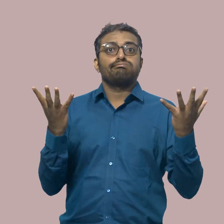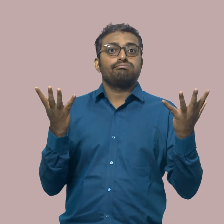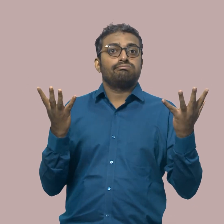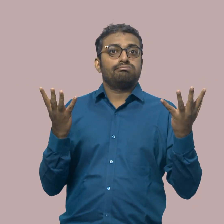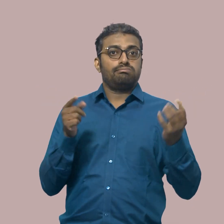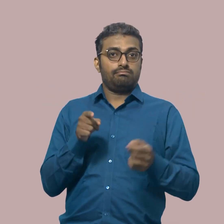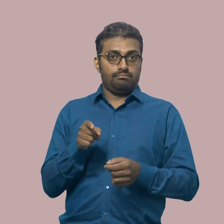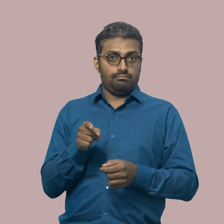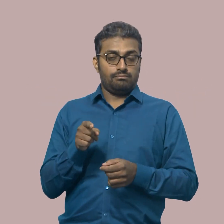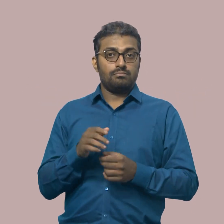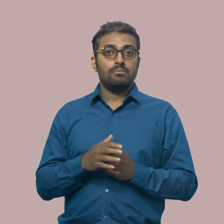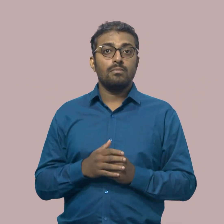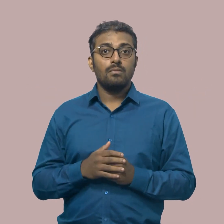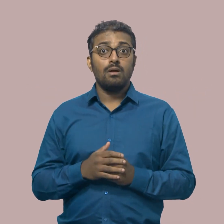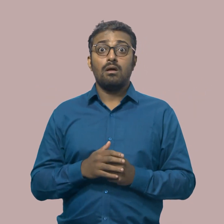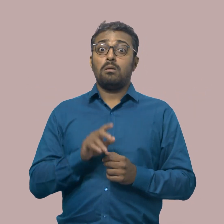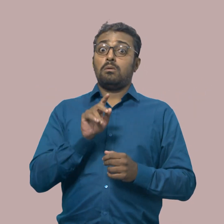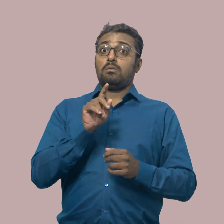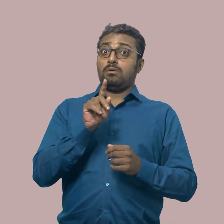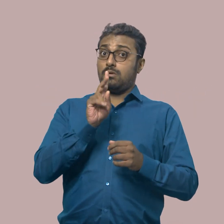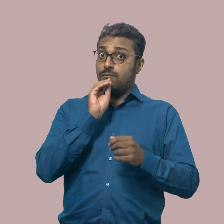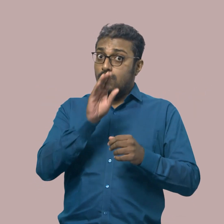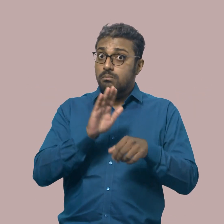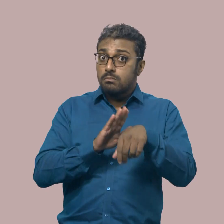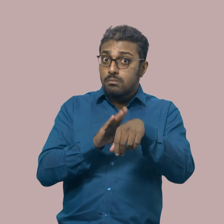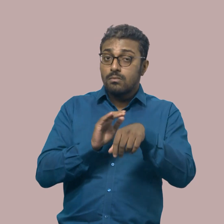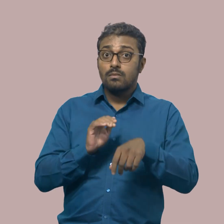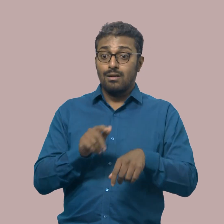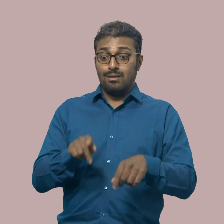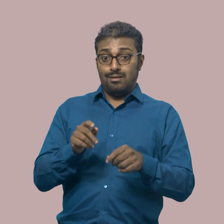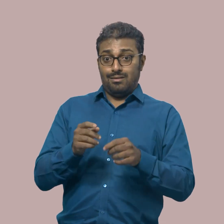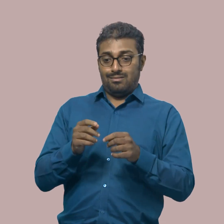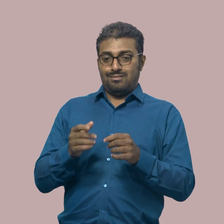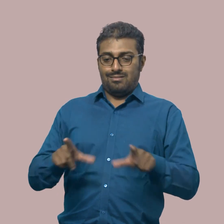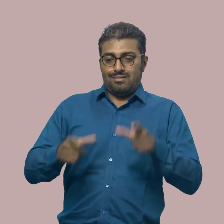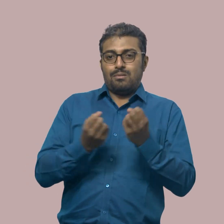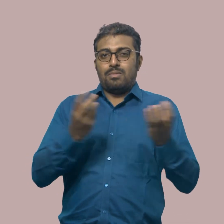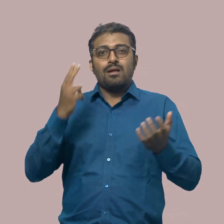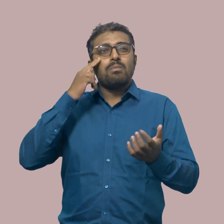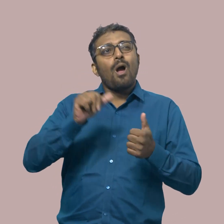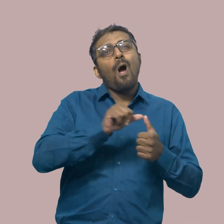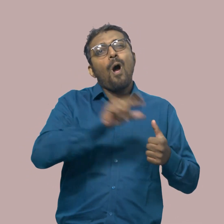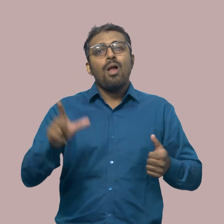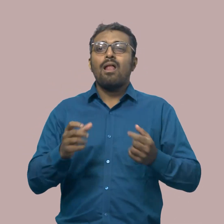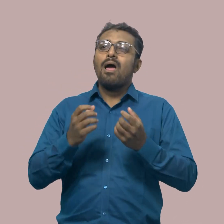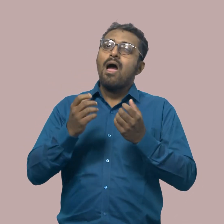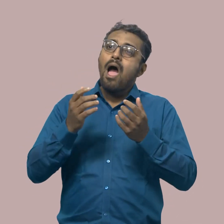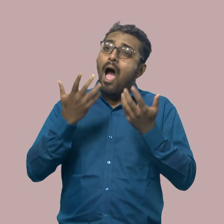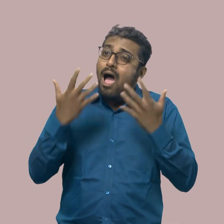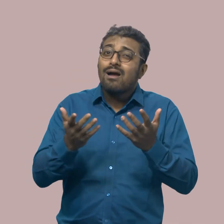tables. It can be repeated indicating plural quantity. However, it's important to note that